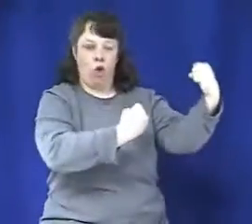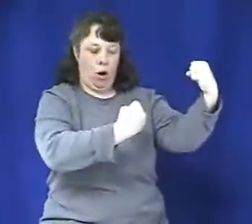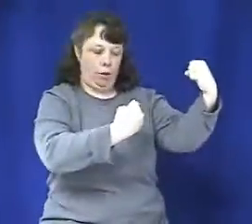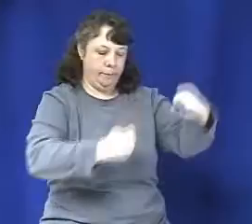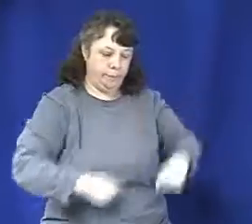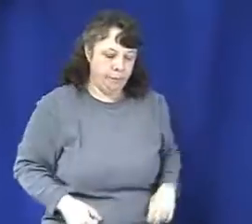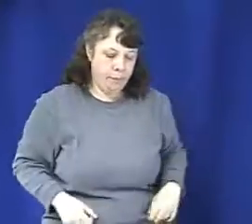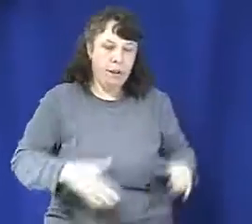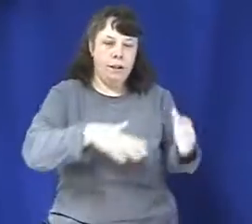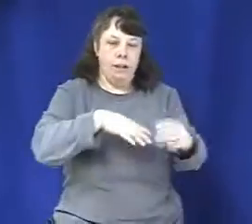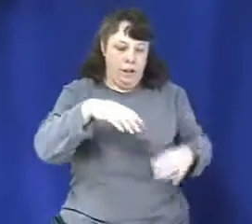Strong.